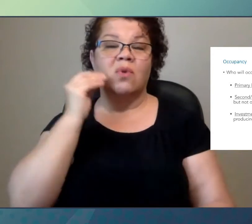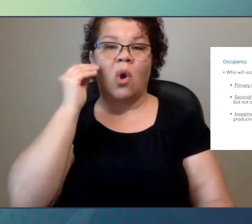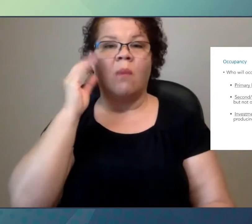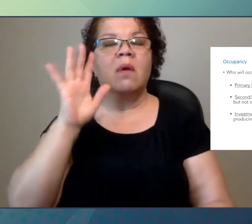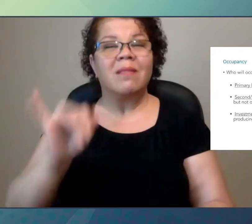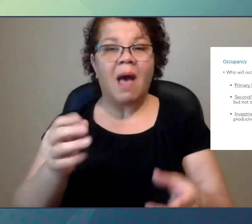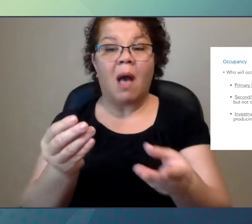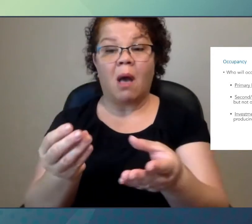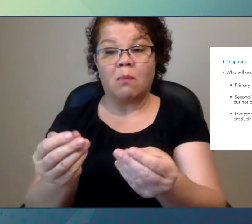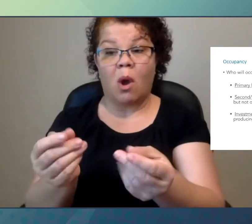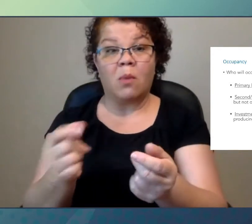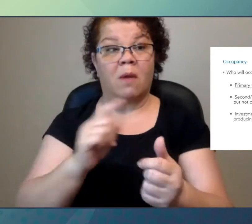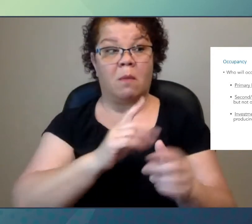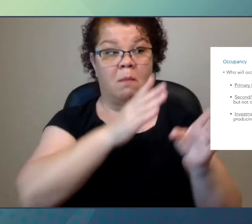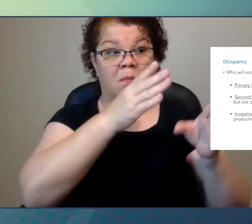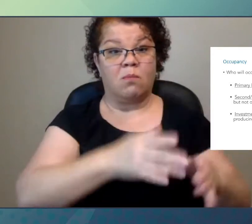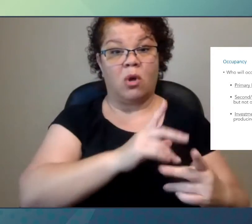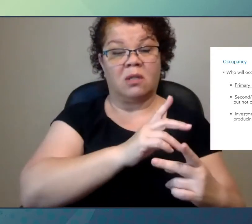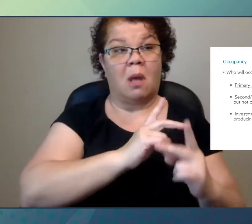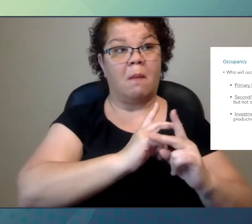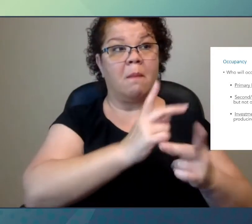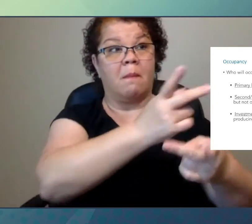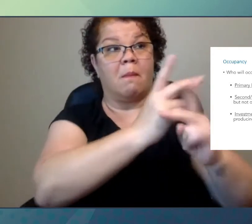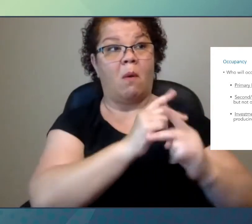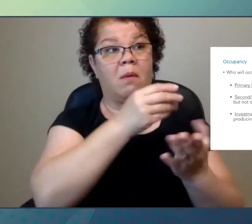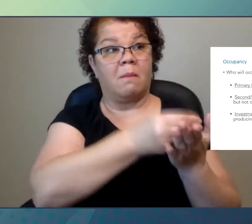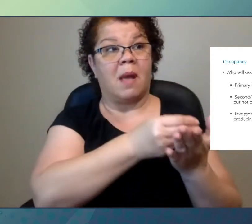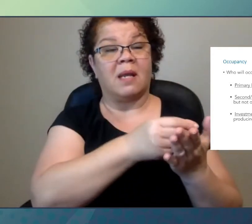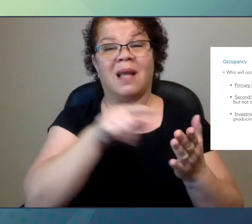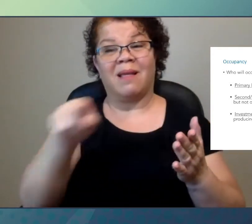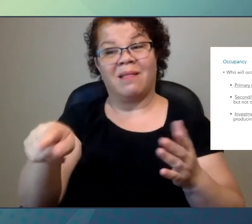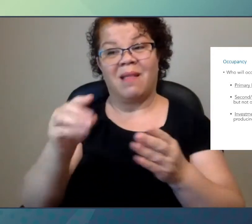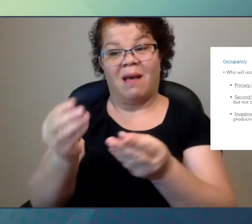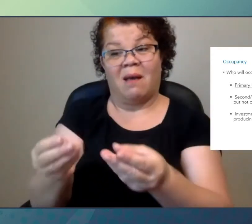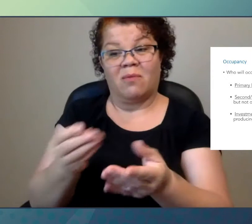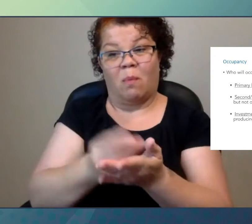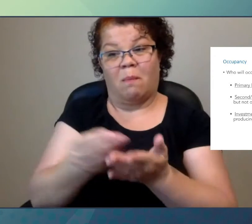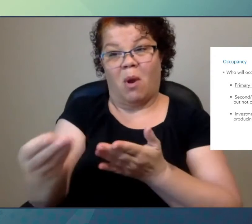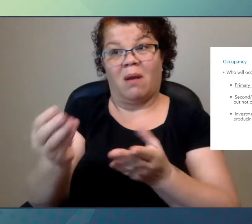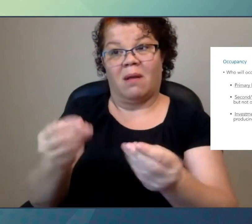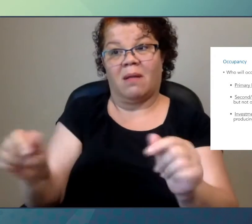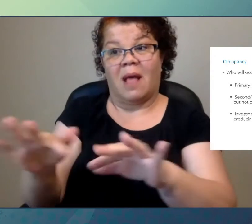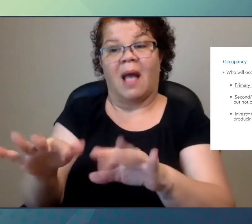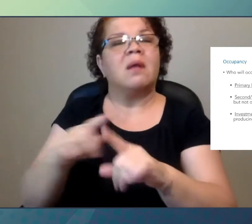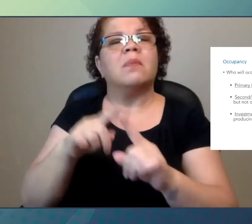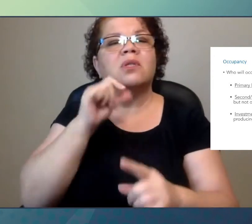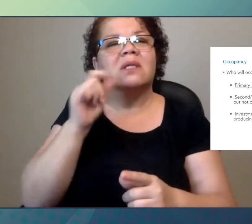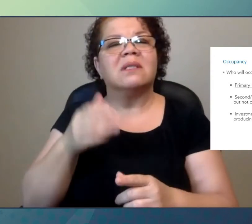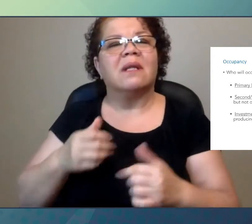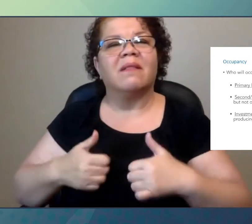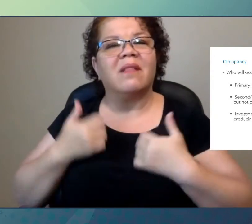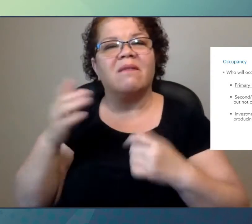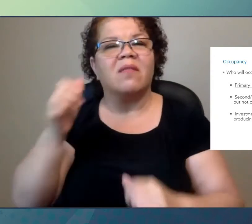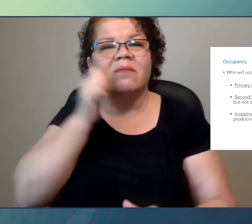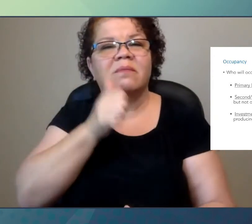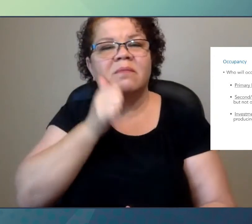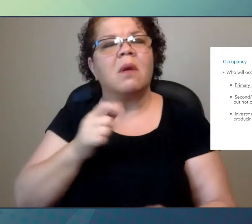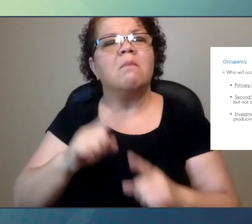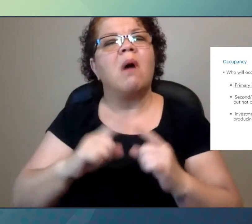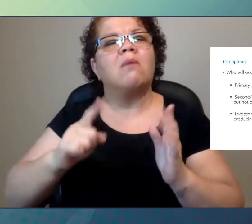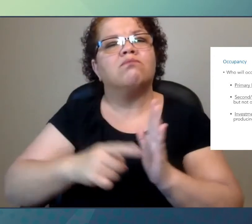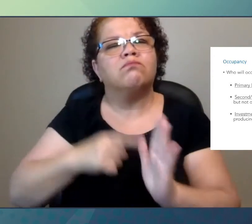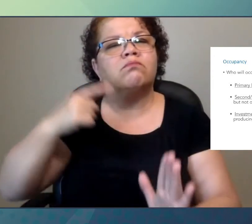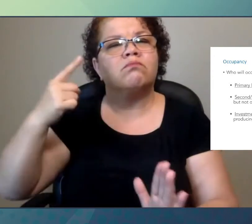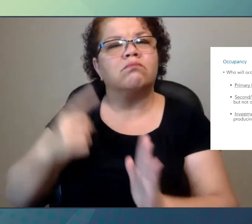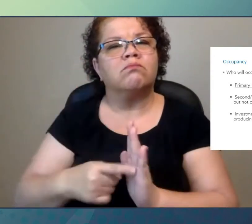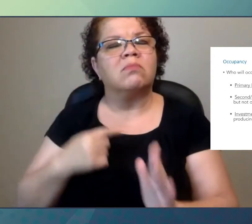primary borrower will not use on a regular basis, but you will occupy, from time to time. Examples are